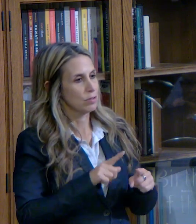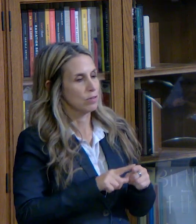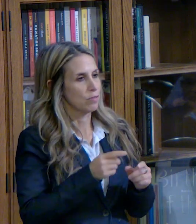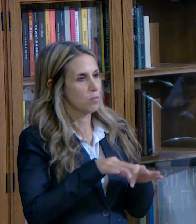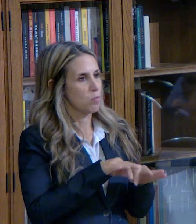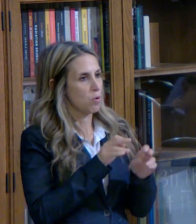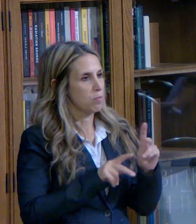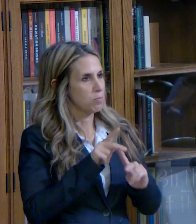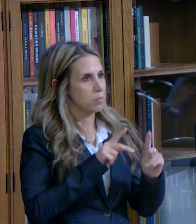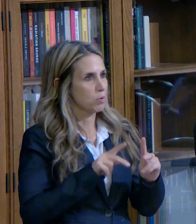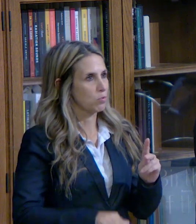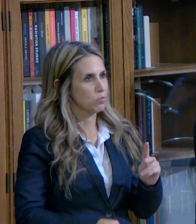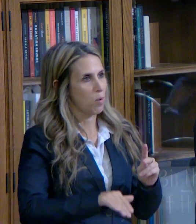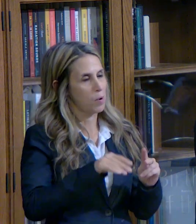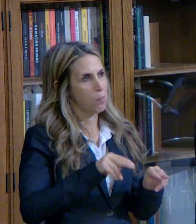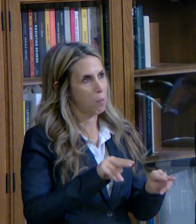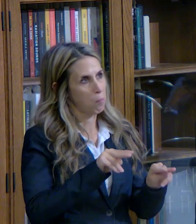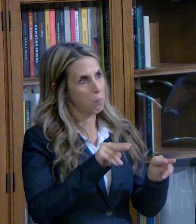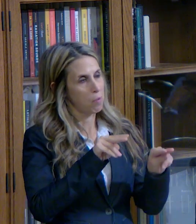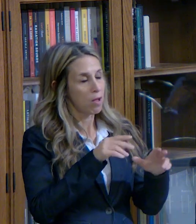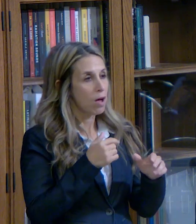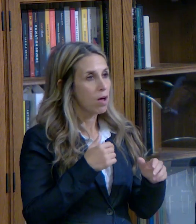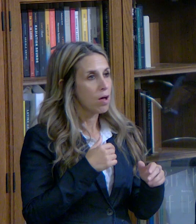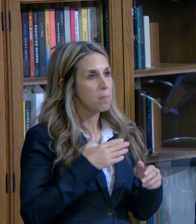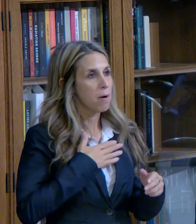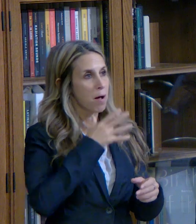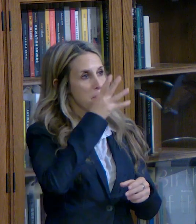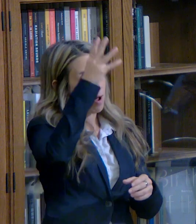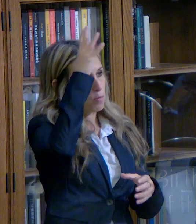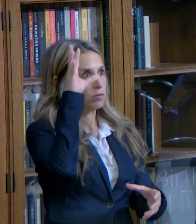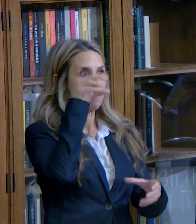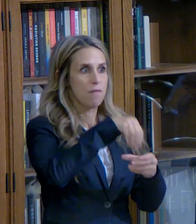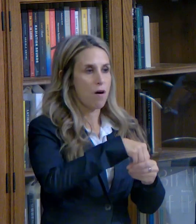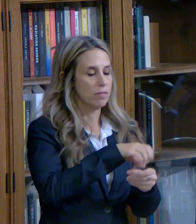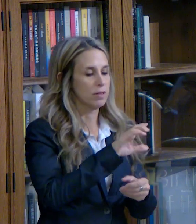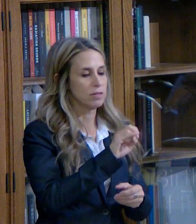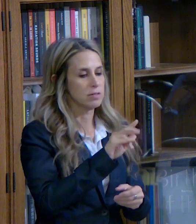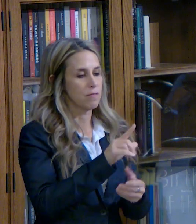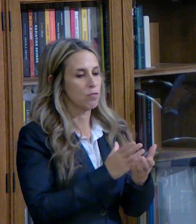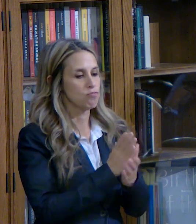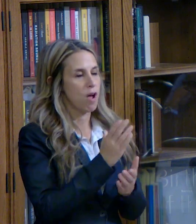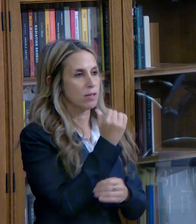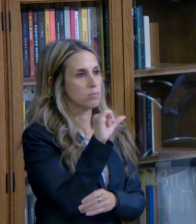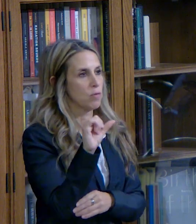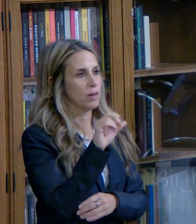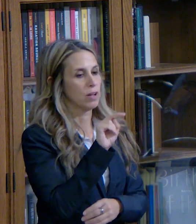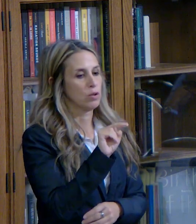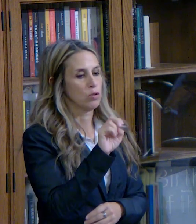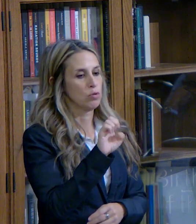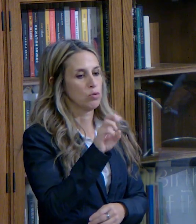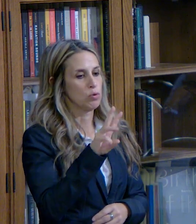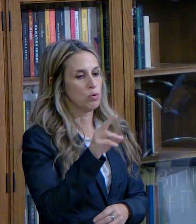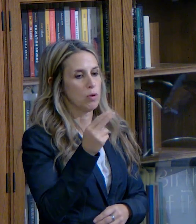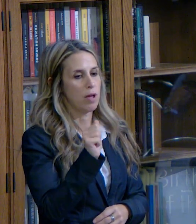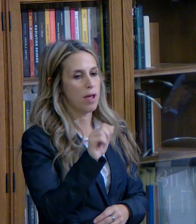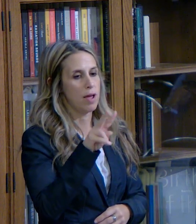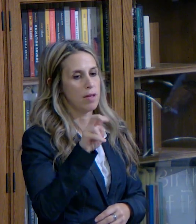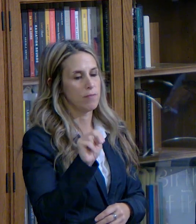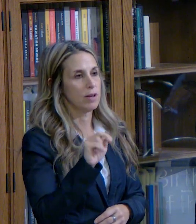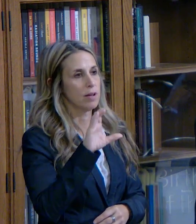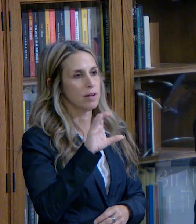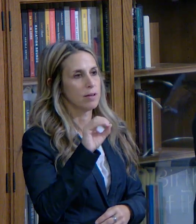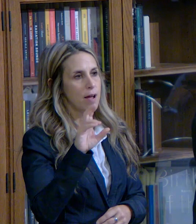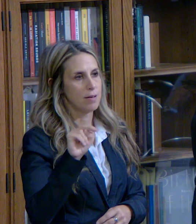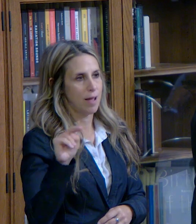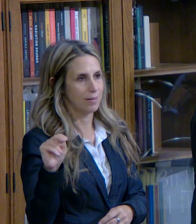growing up as my parents were very involved D in the civil rights movement in New Haven Connecticut and